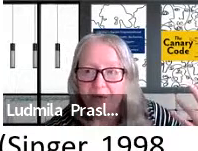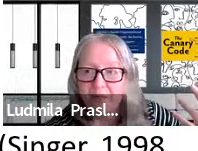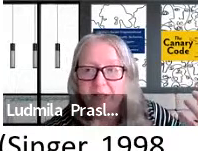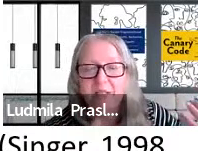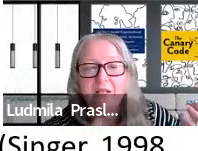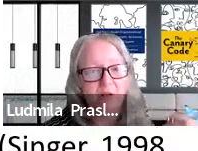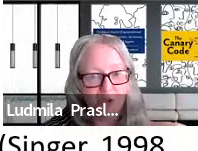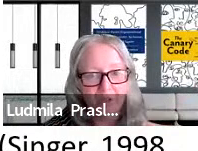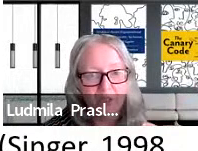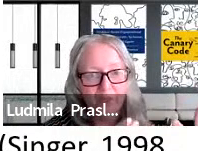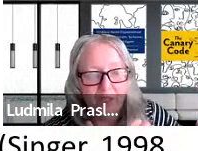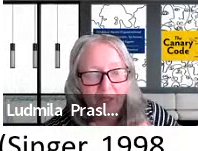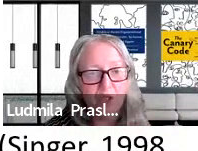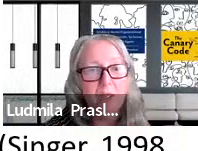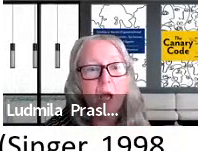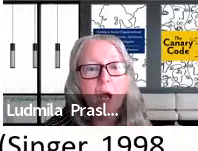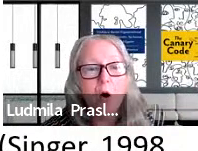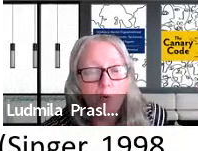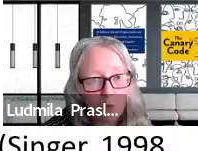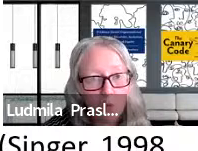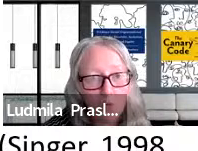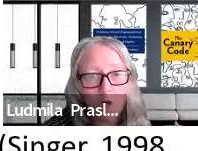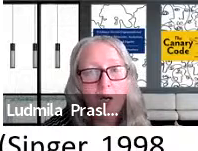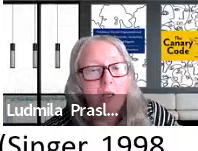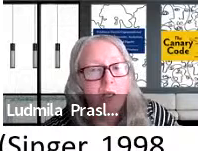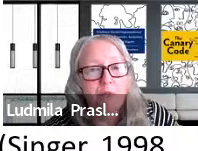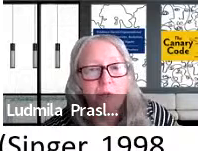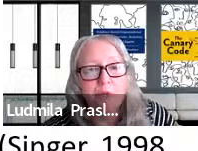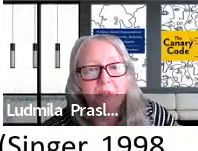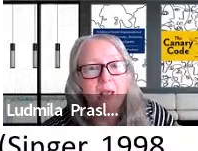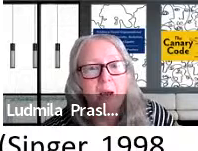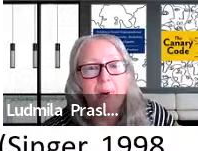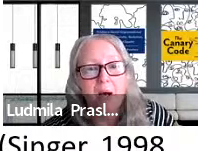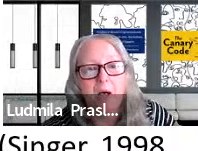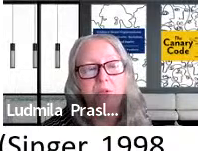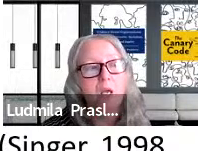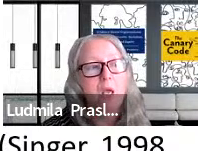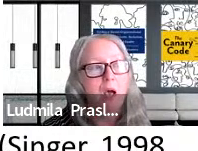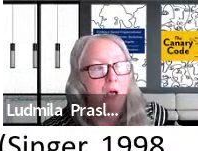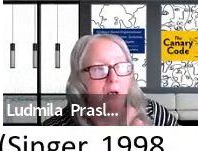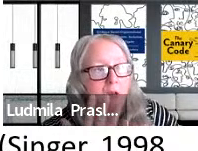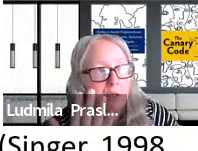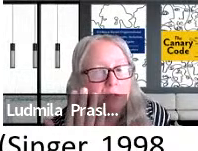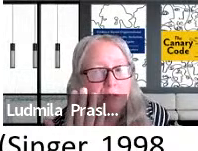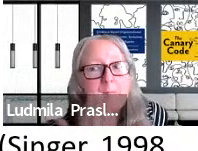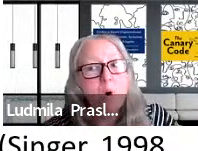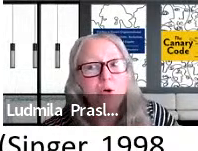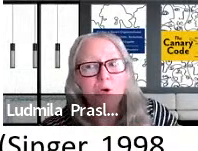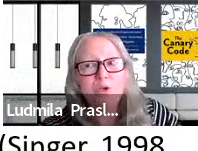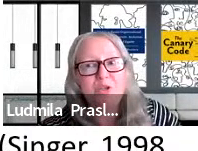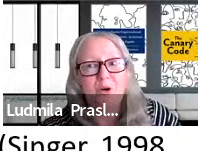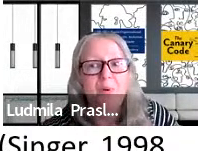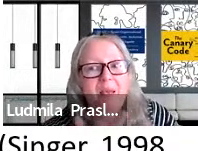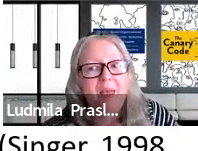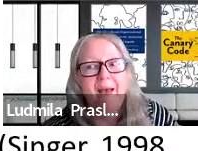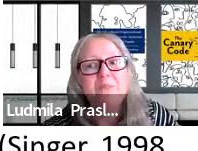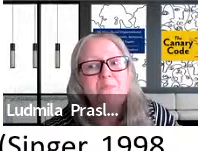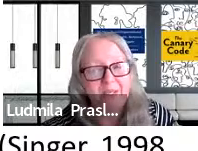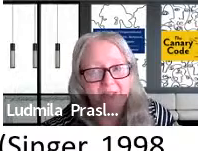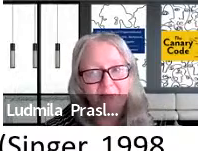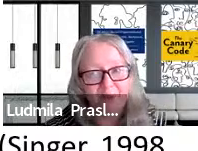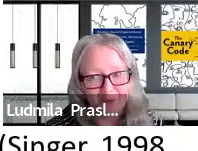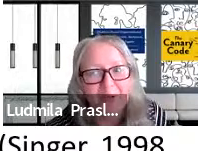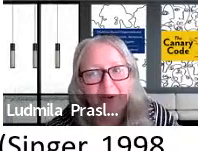significant differences in cultural expectations. Or if you think about, let's say, modern Germany